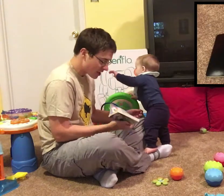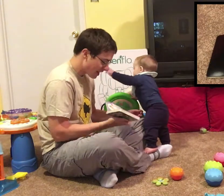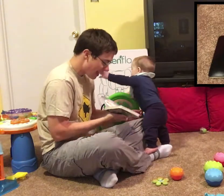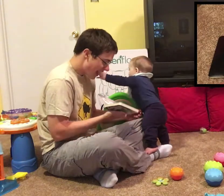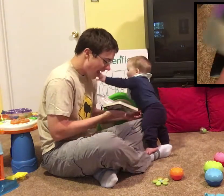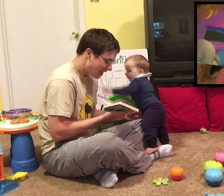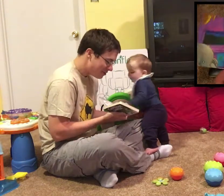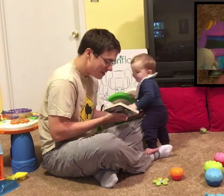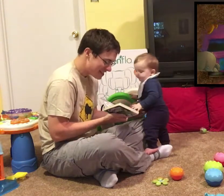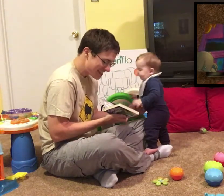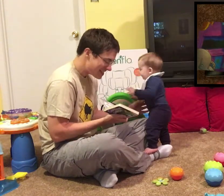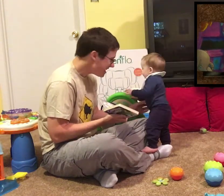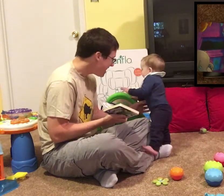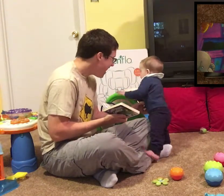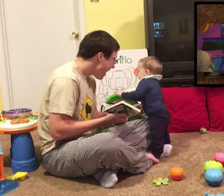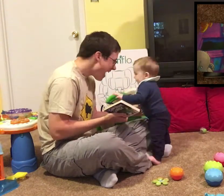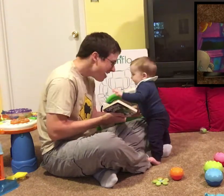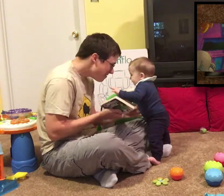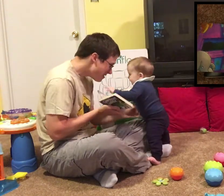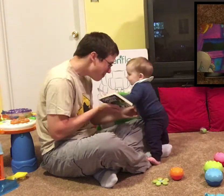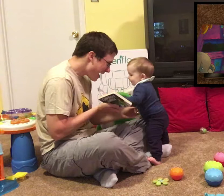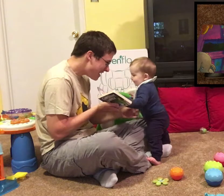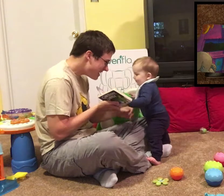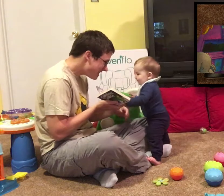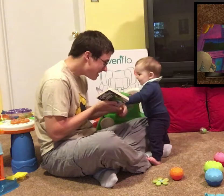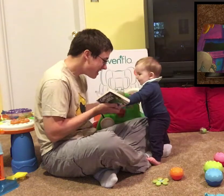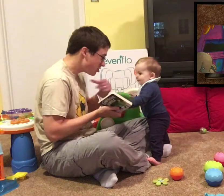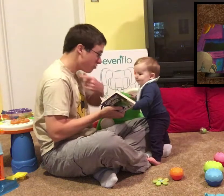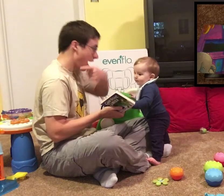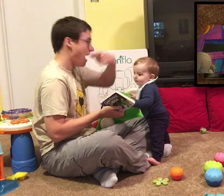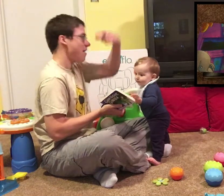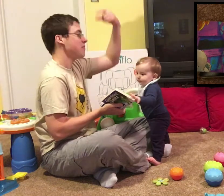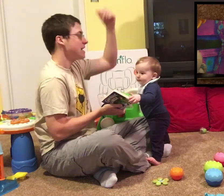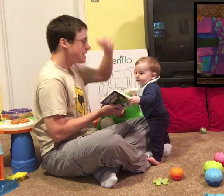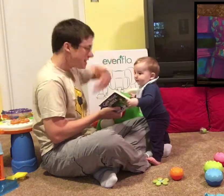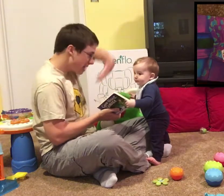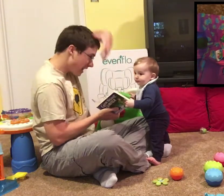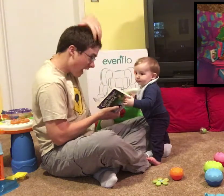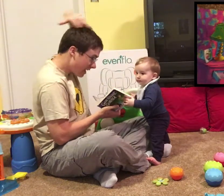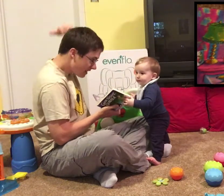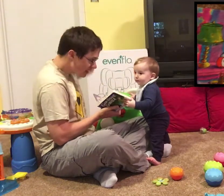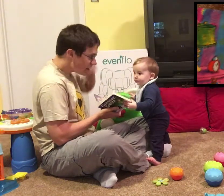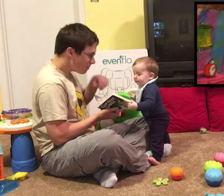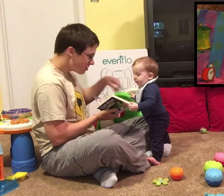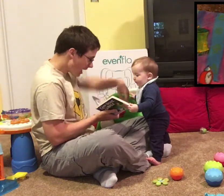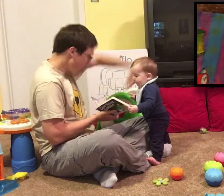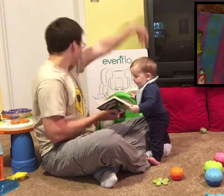light, and who does she see? Everybody. She sees the giraffe. Sees the lion. Mr.